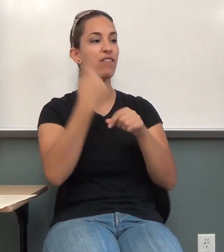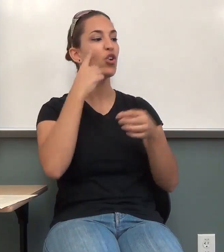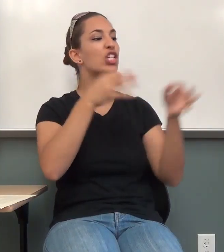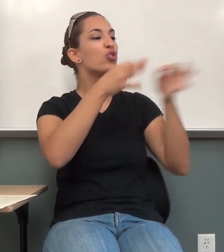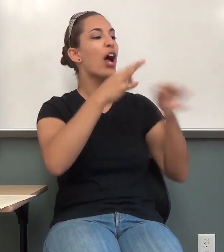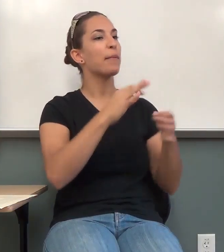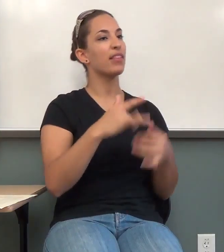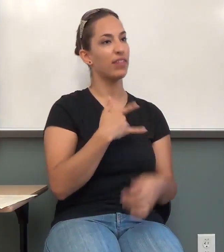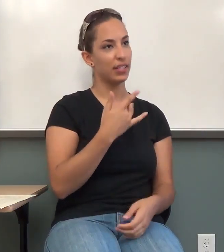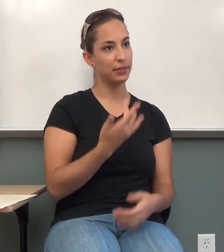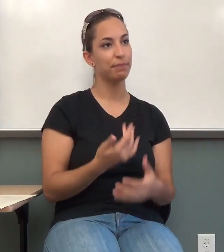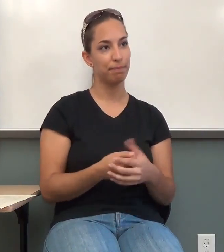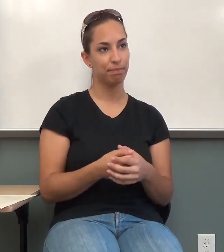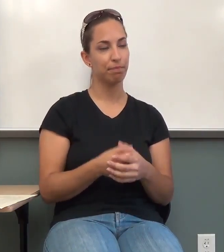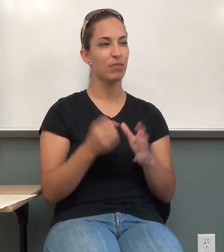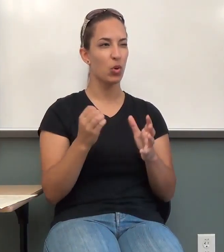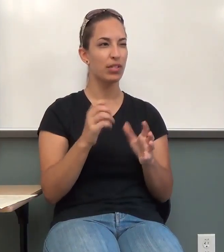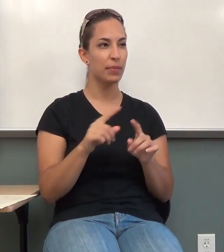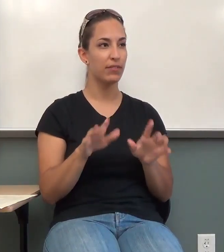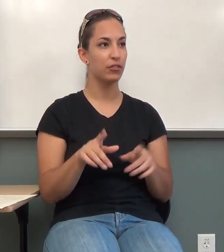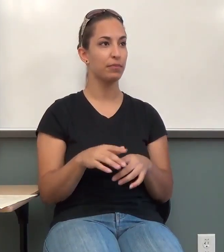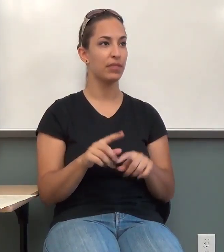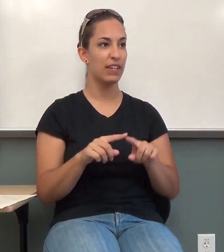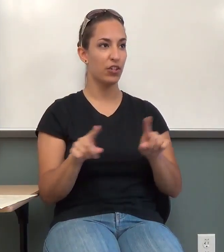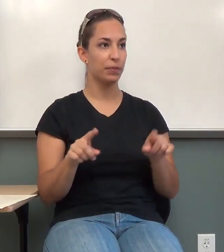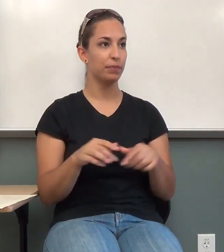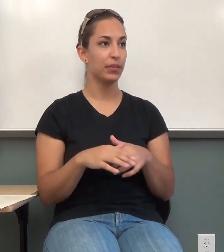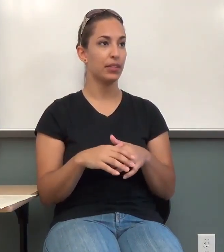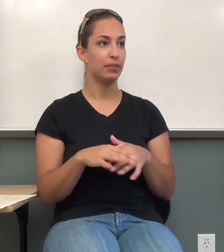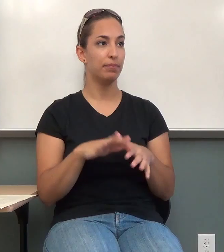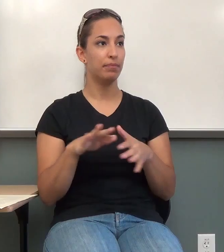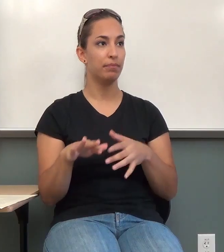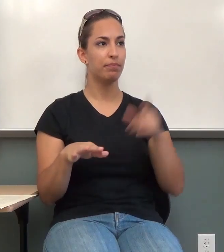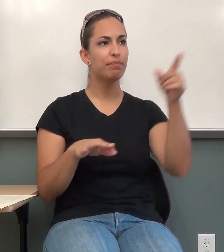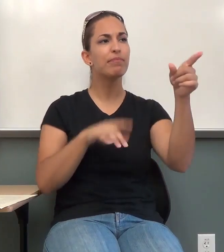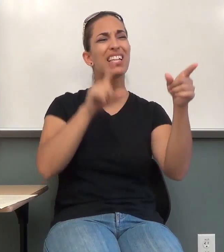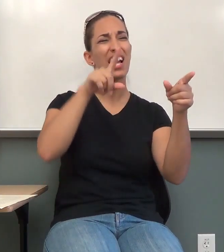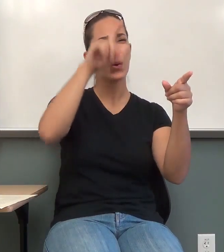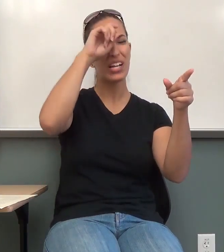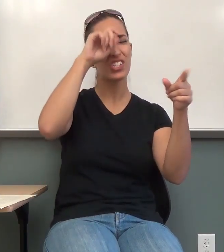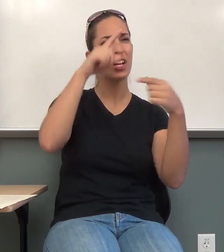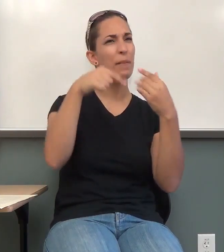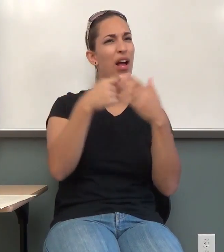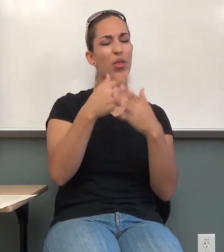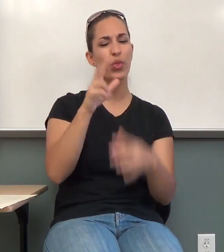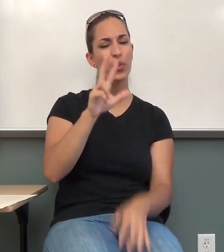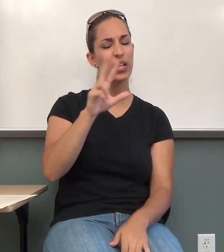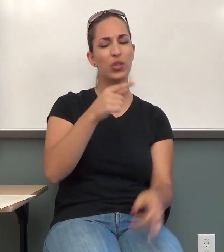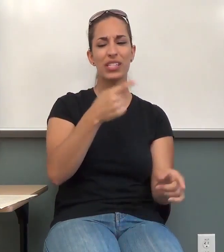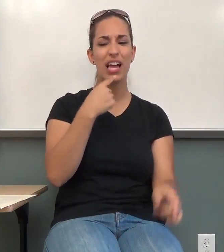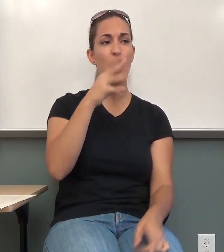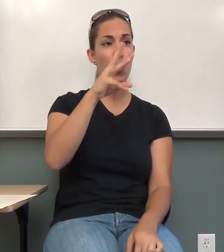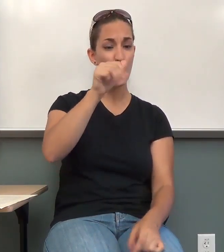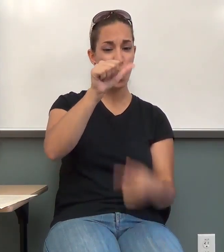new, please. Uriel, you want to take it? Yeah. Oh, then we'll come back to you. Kind of had a question about Yeah. the, you said was the verb, Yes.